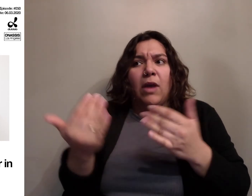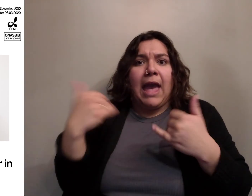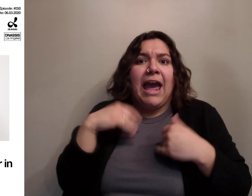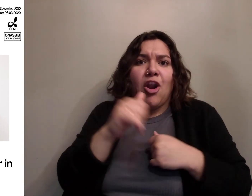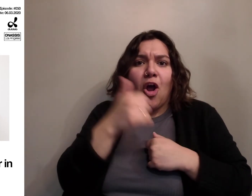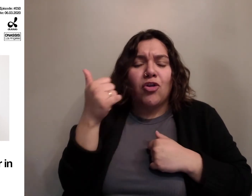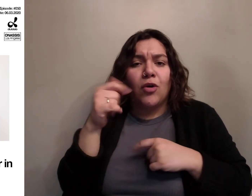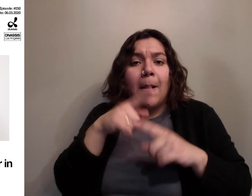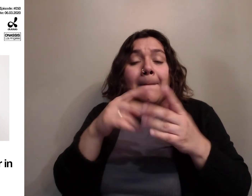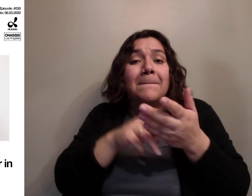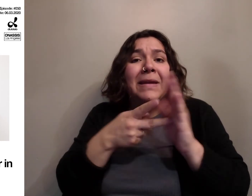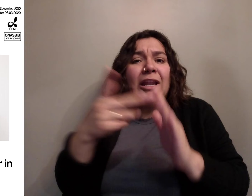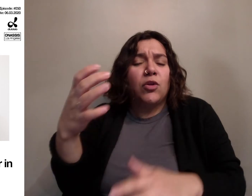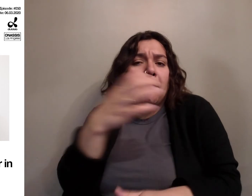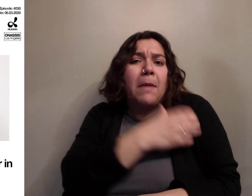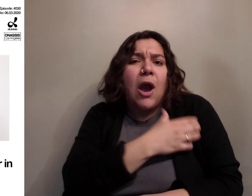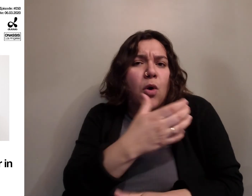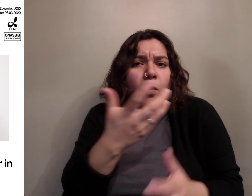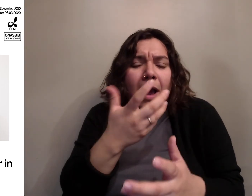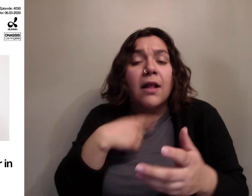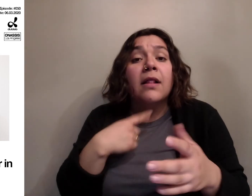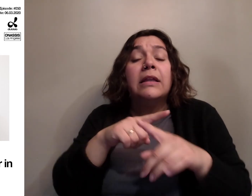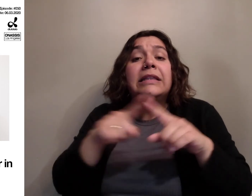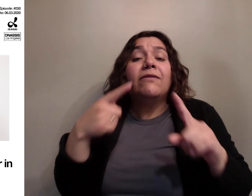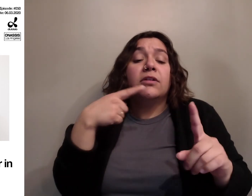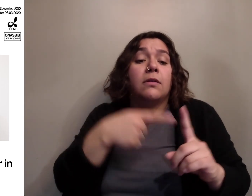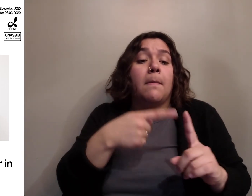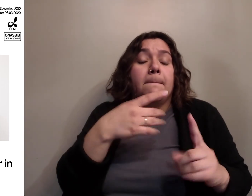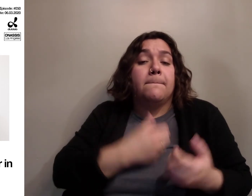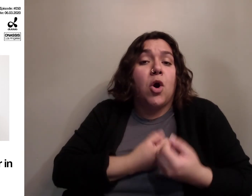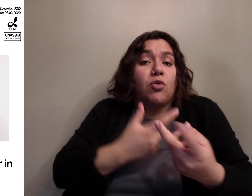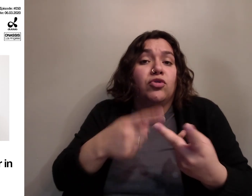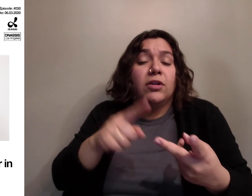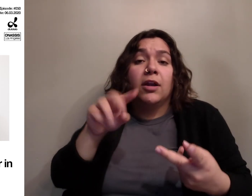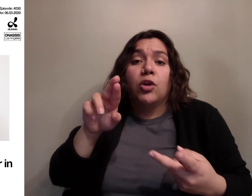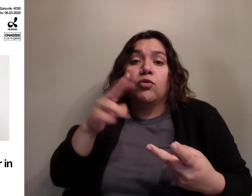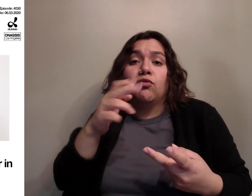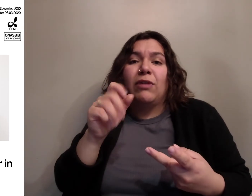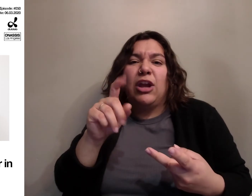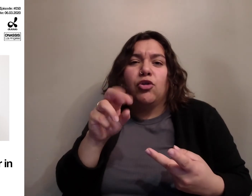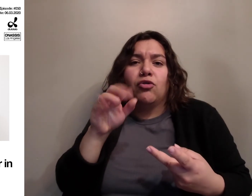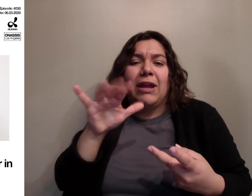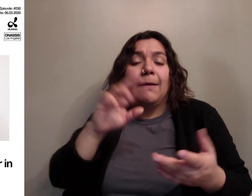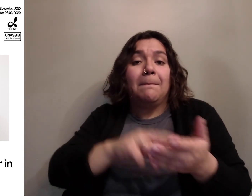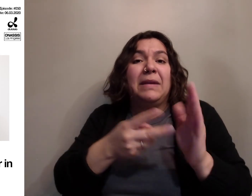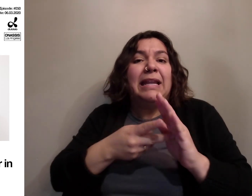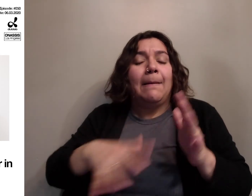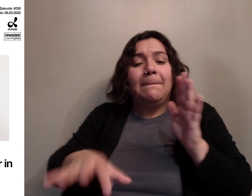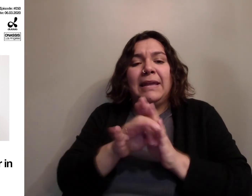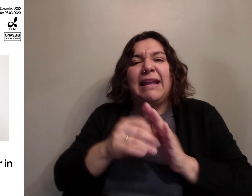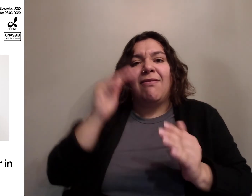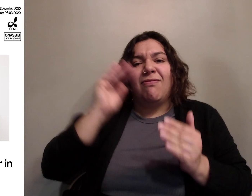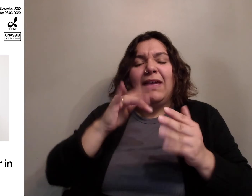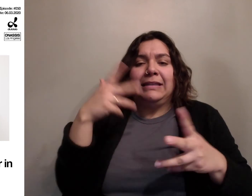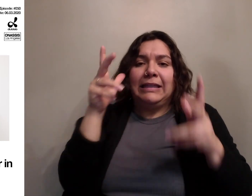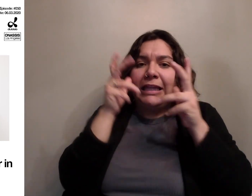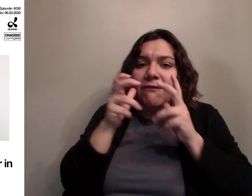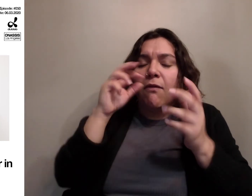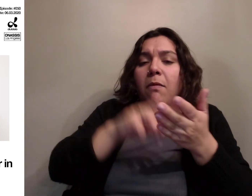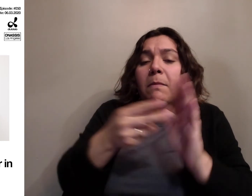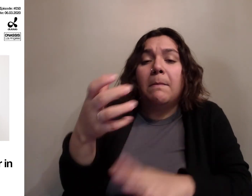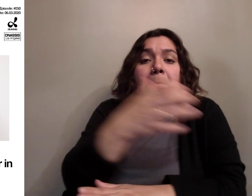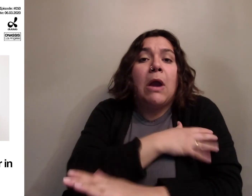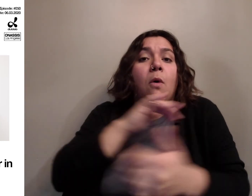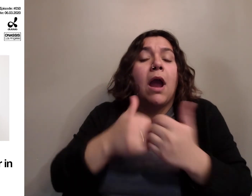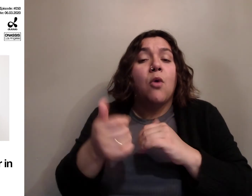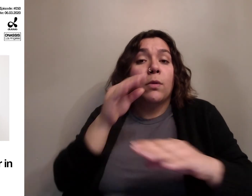were others. What say Audre Lorde to Margaret Garner of power? The difference between poetry or rhetoric is a choice between lesser